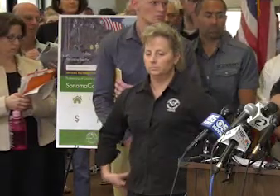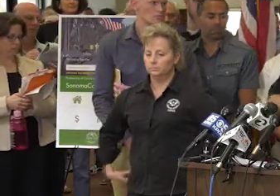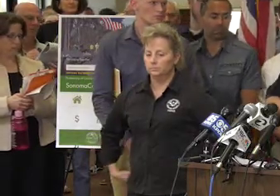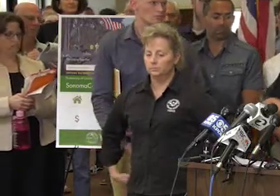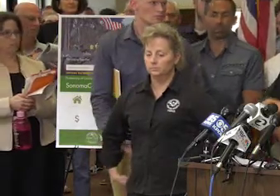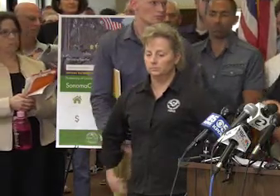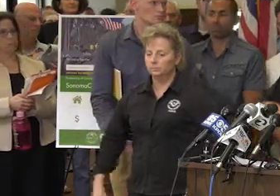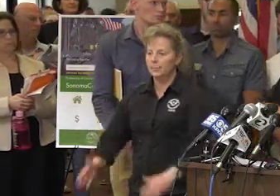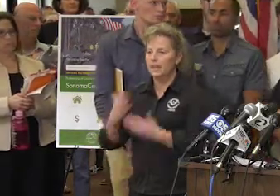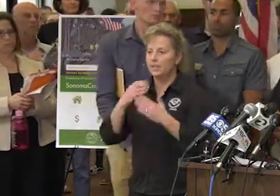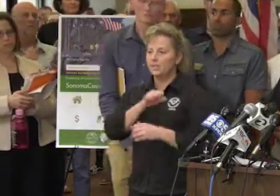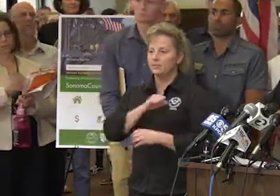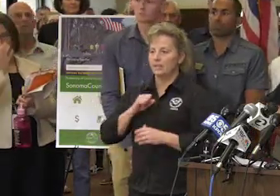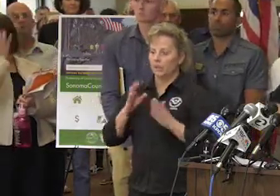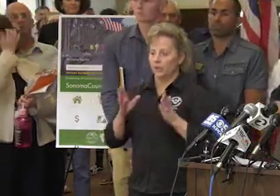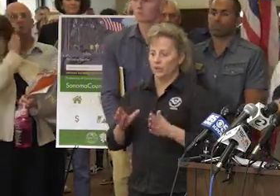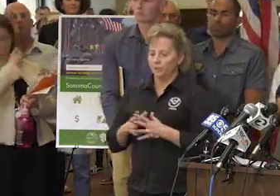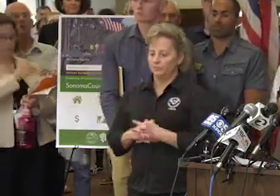Thank you, Senator.